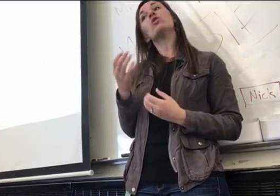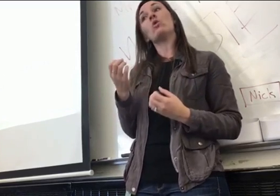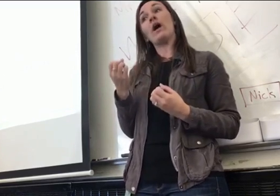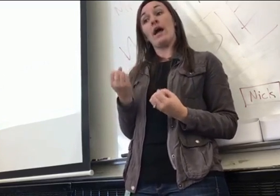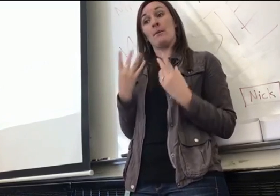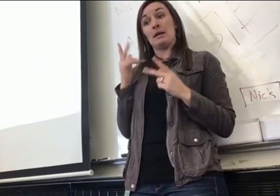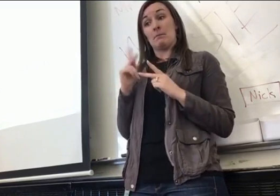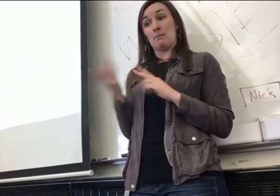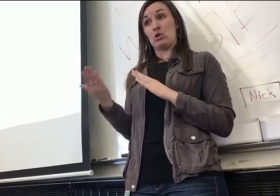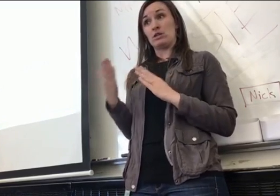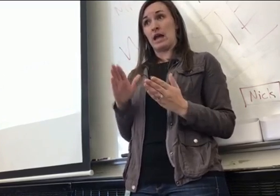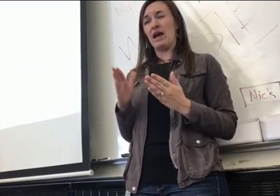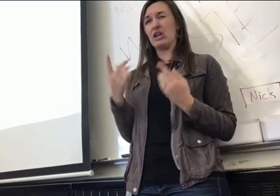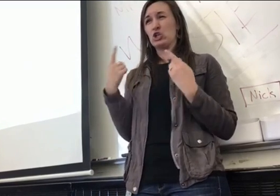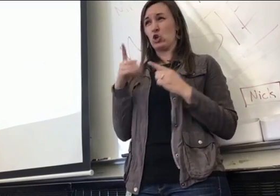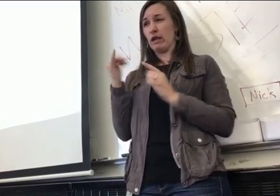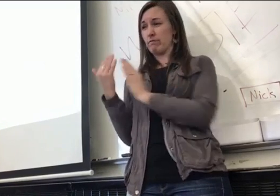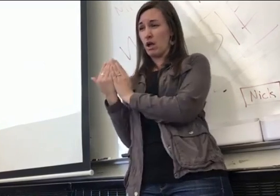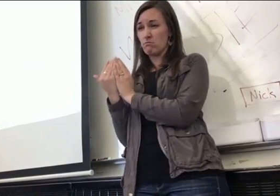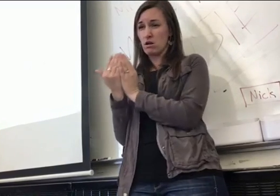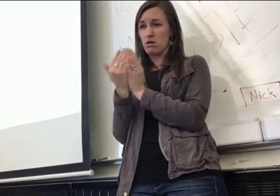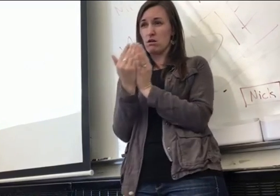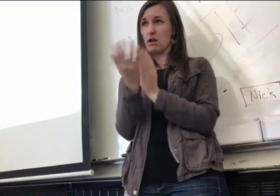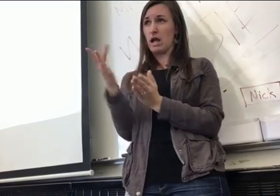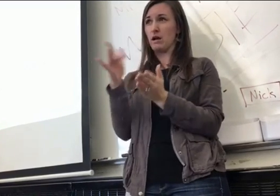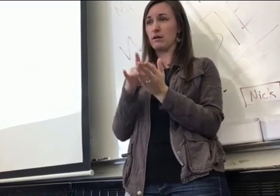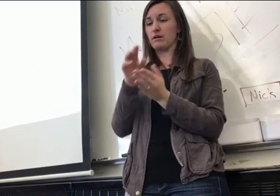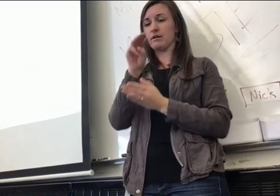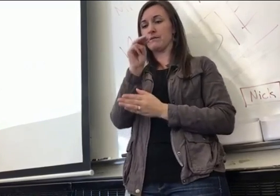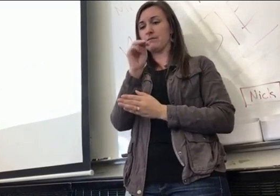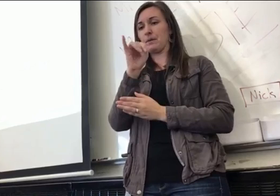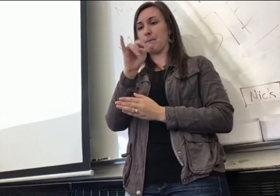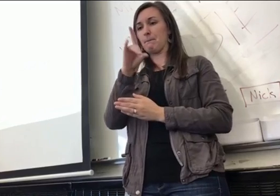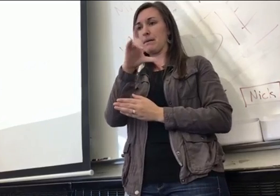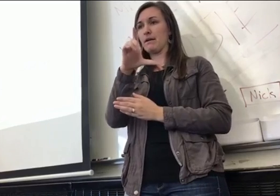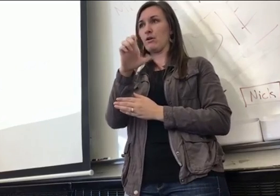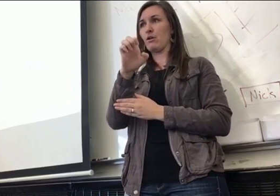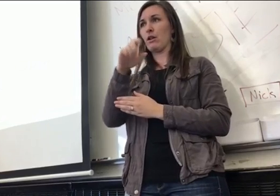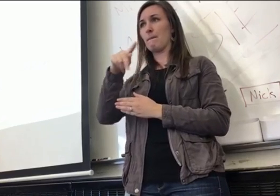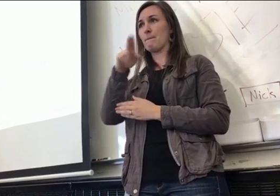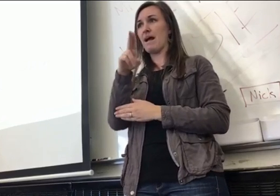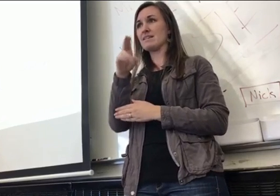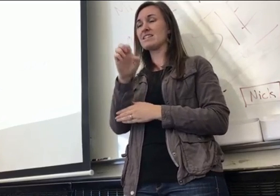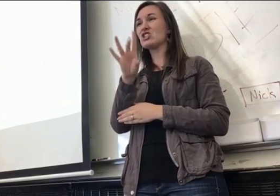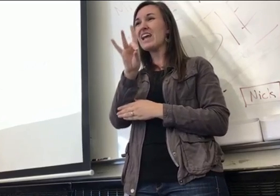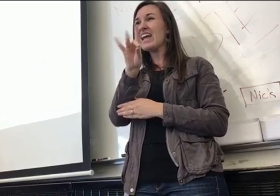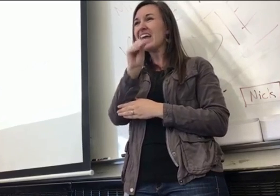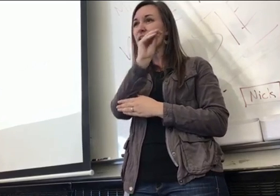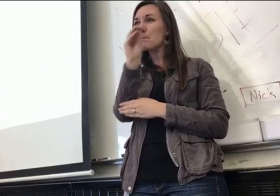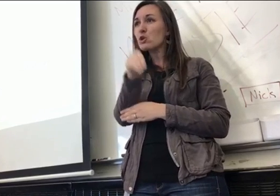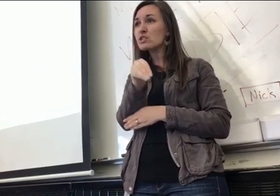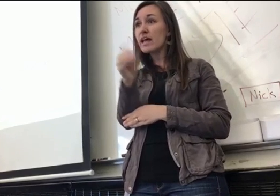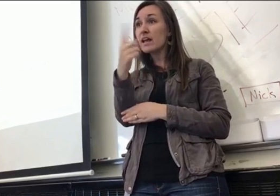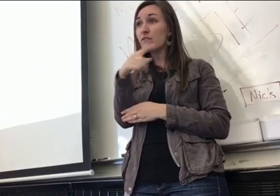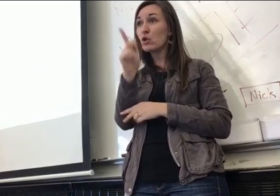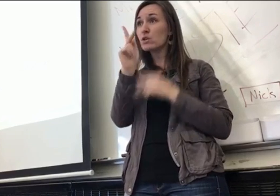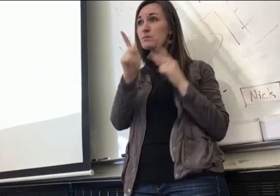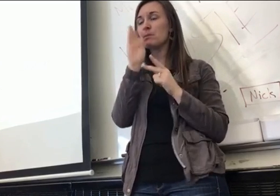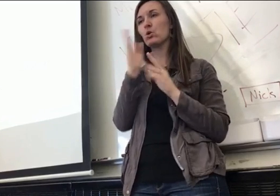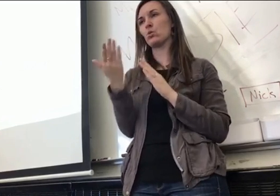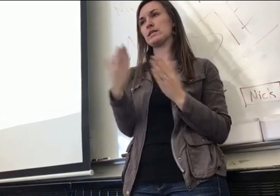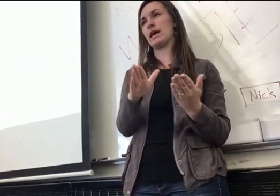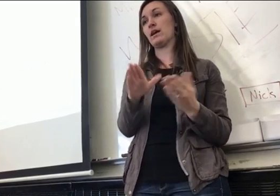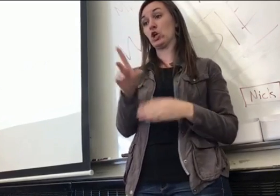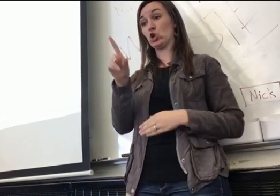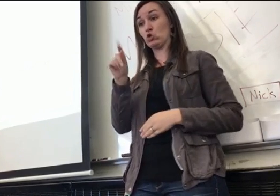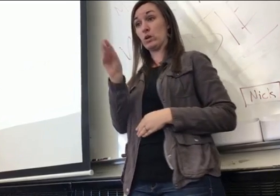the course of the Middle Passage, about 80% would die by the time they made it to the Americas. 20% would survive, but typically